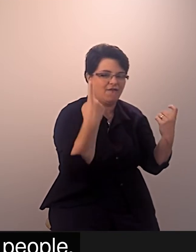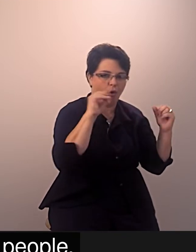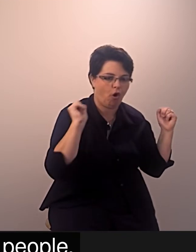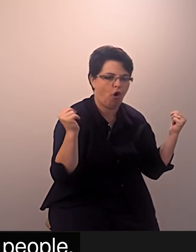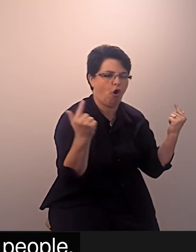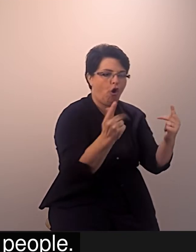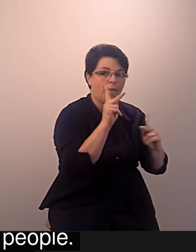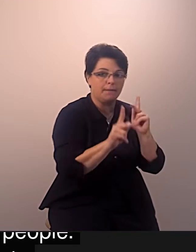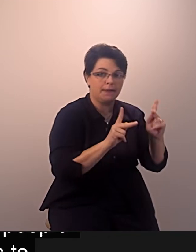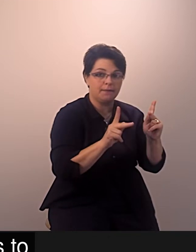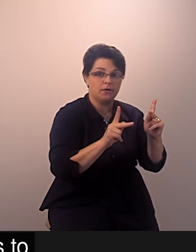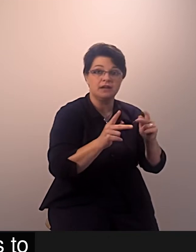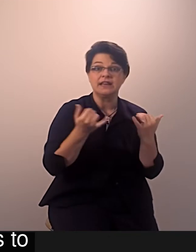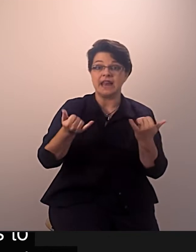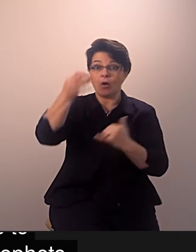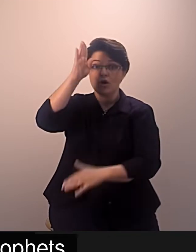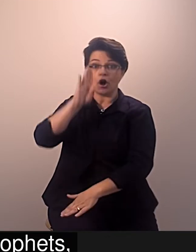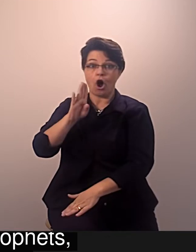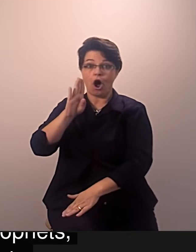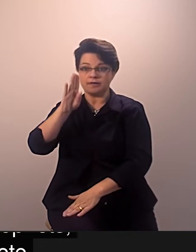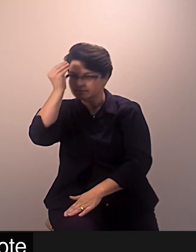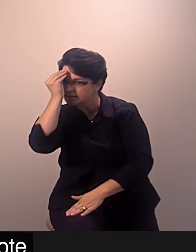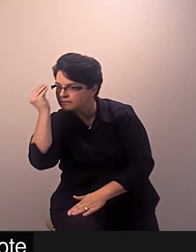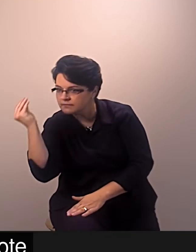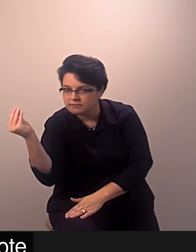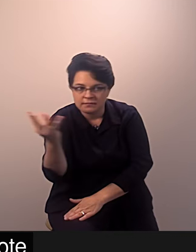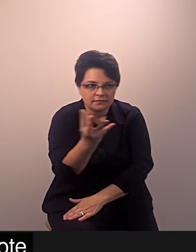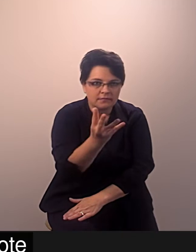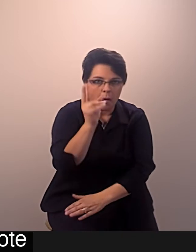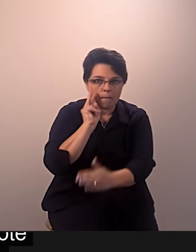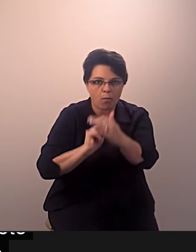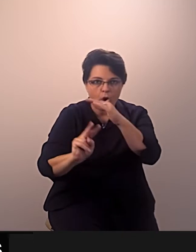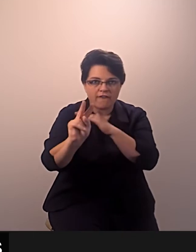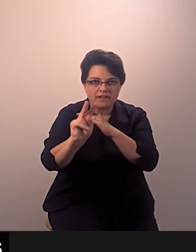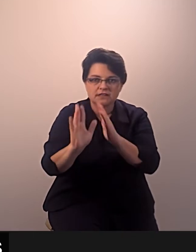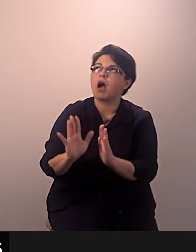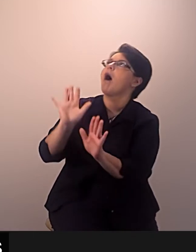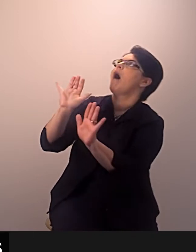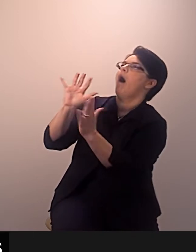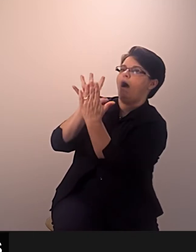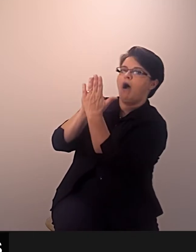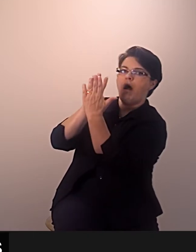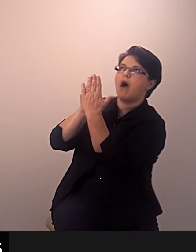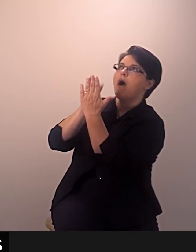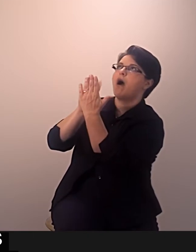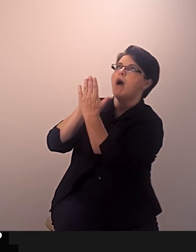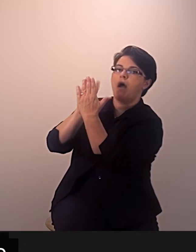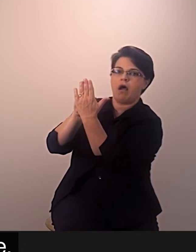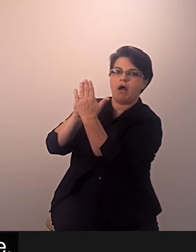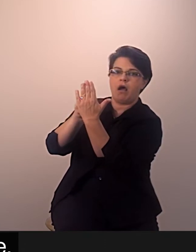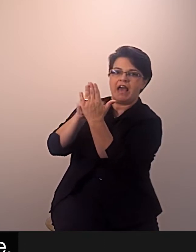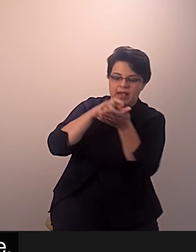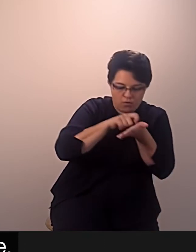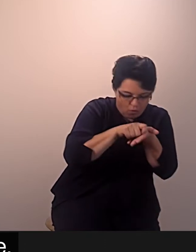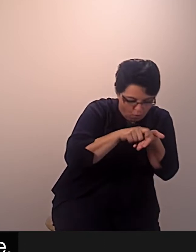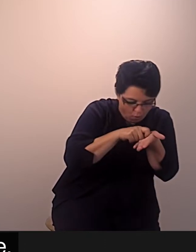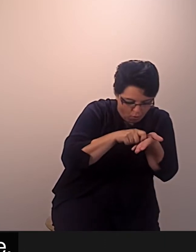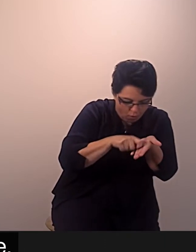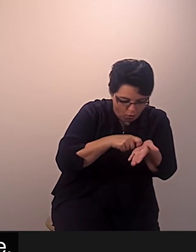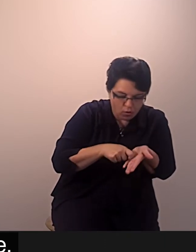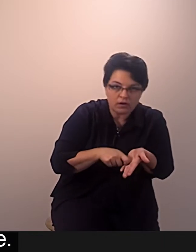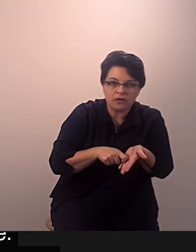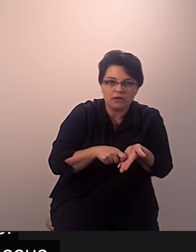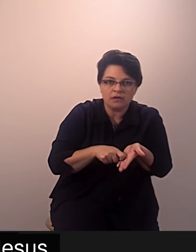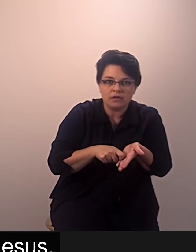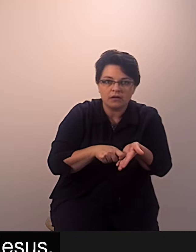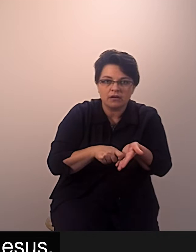several of his prophets, and they wrote about this in the Bible. It was said of Jesus, "Look, the